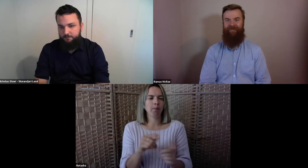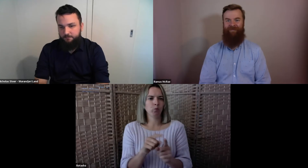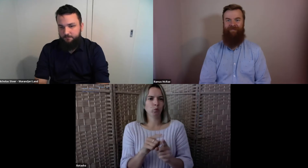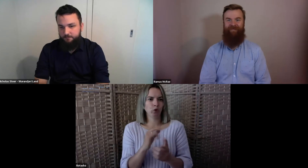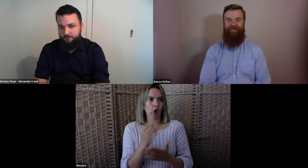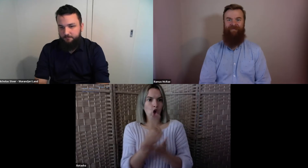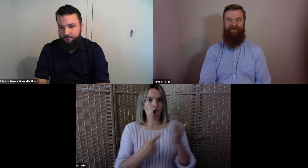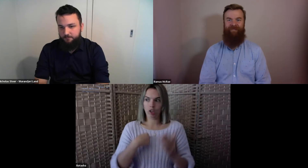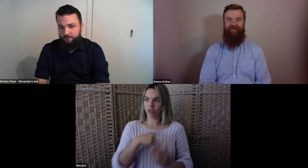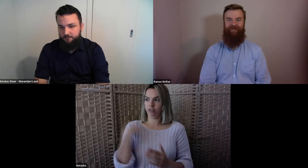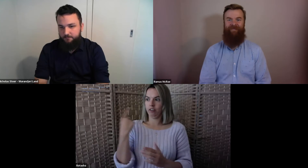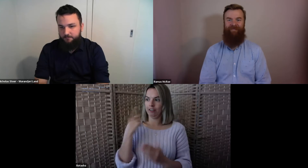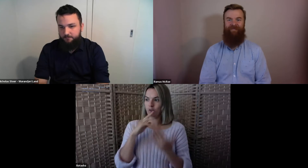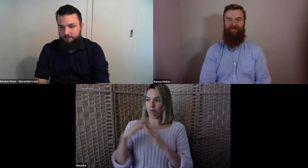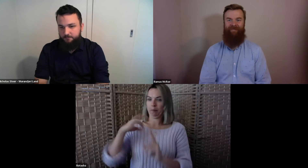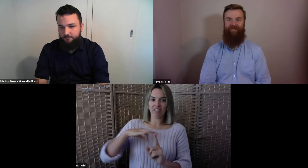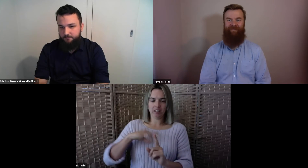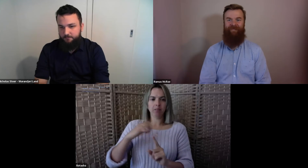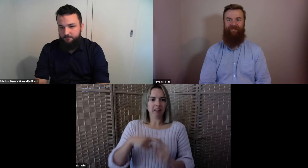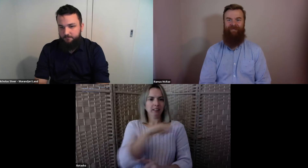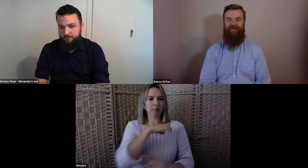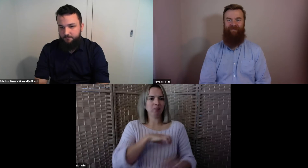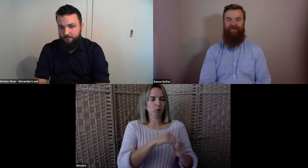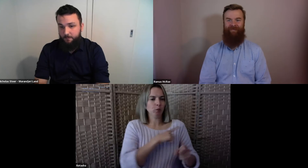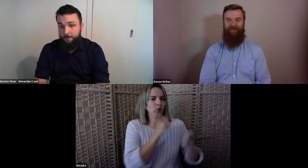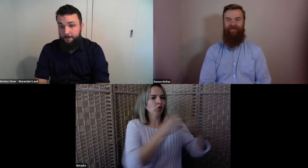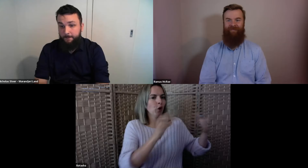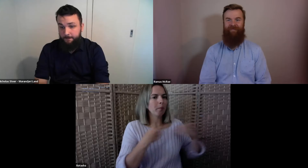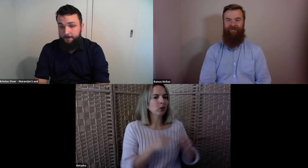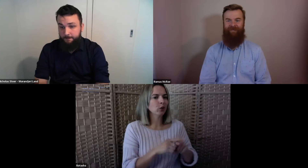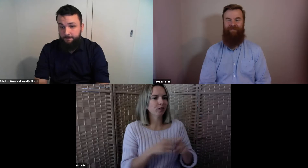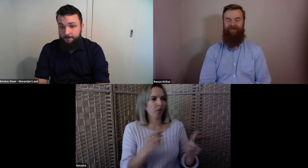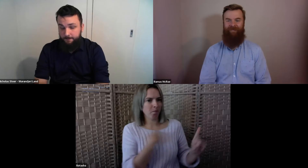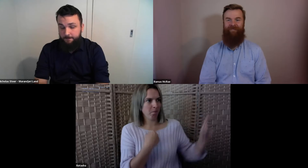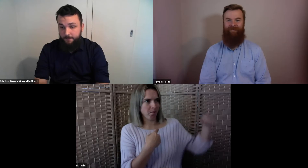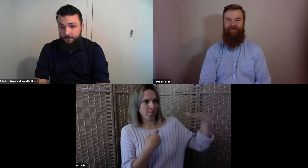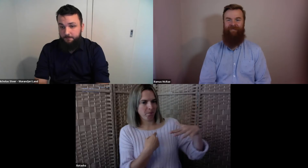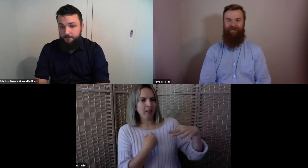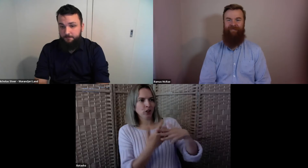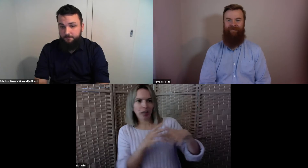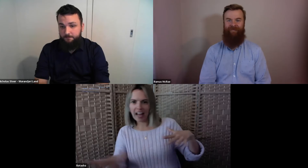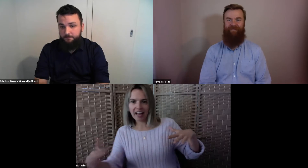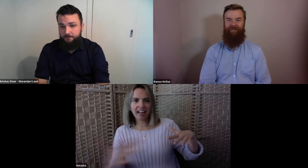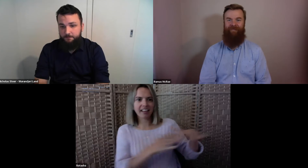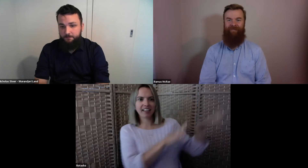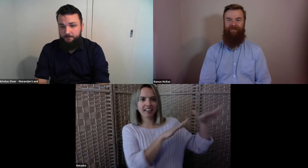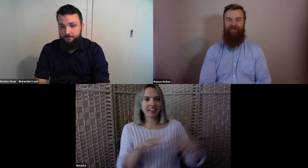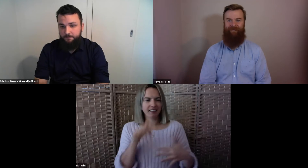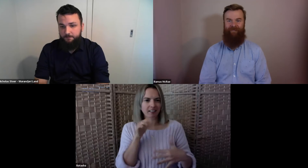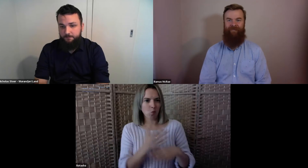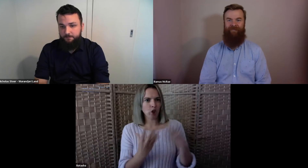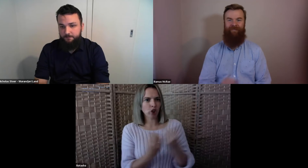of other deaf staff as well. It's not just about me, it's about benefiting the community as a whole and